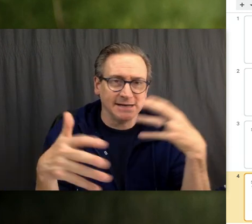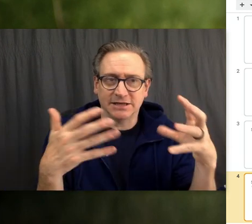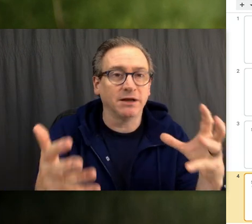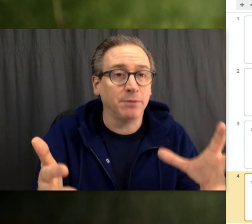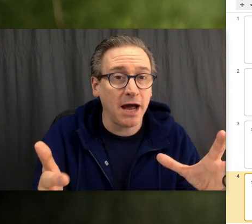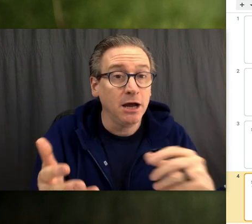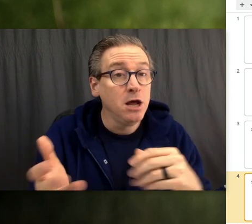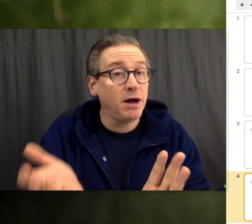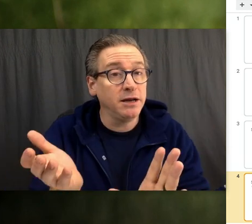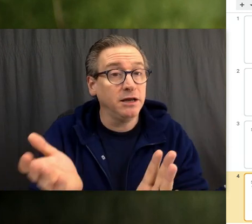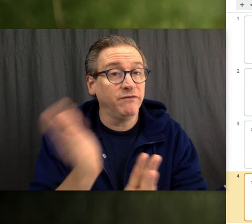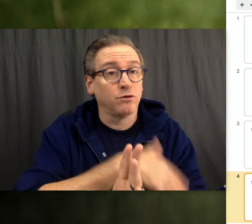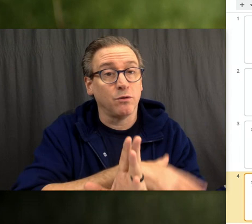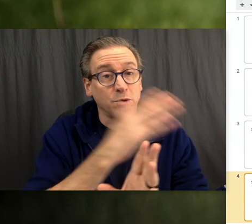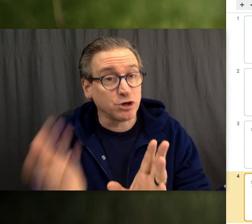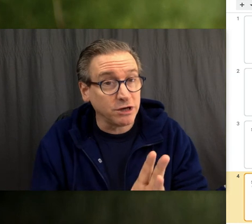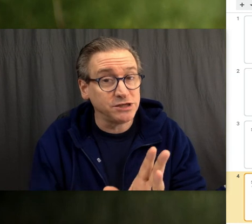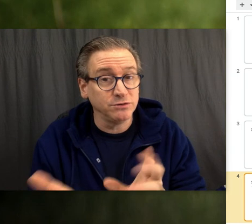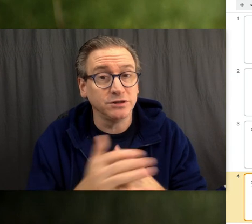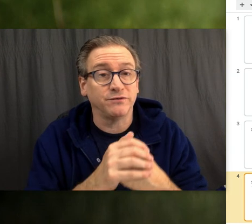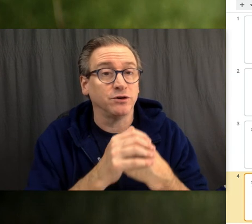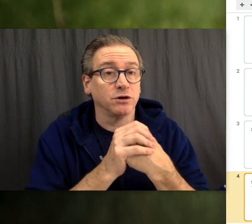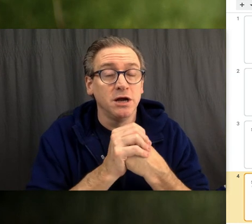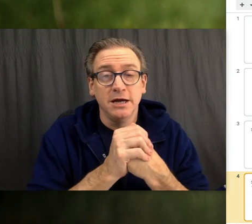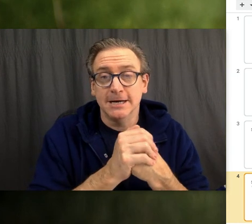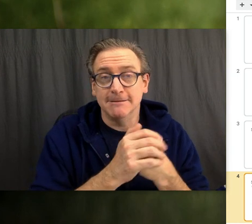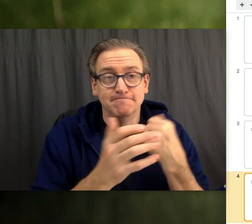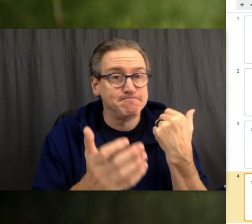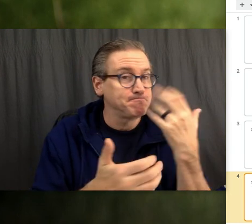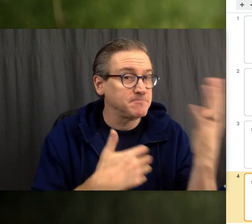not necessarily apply, but if you're a returning student, if you're